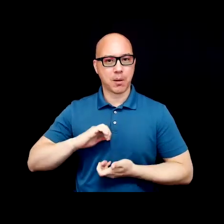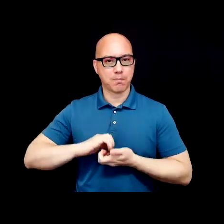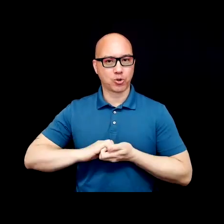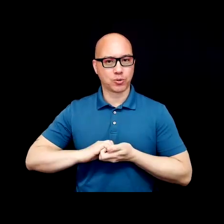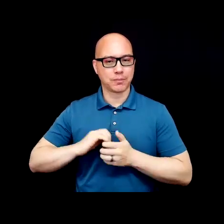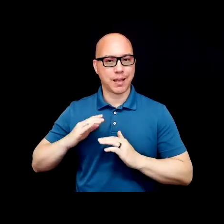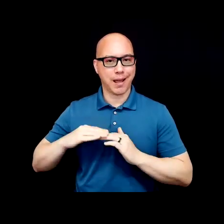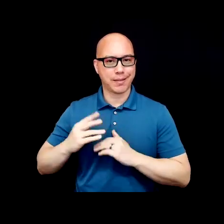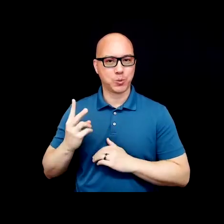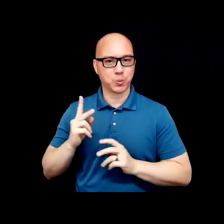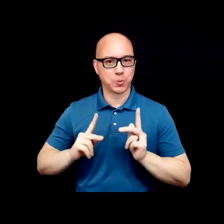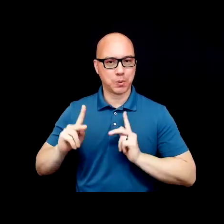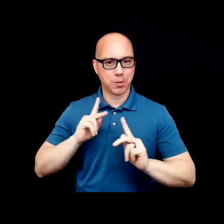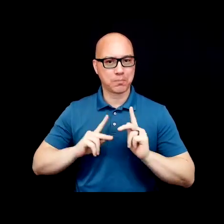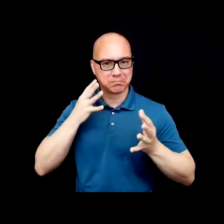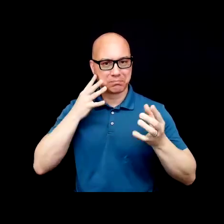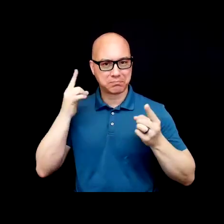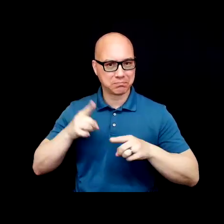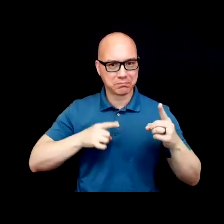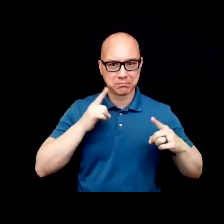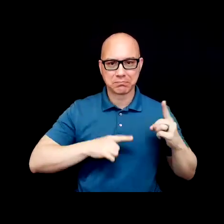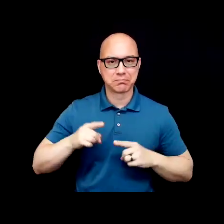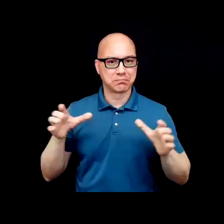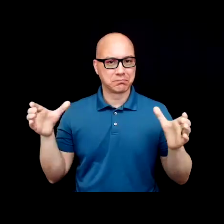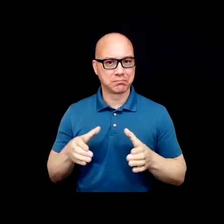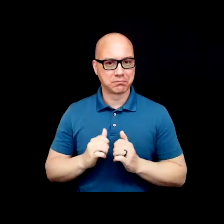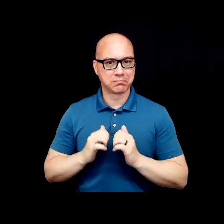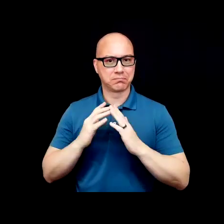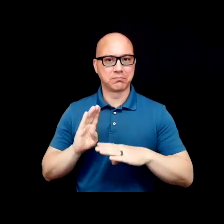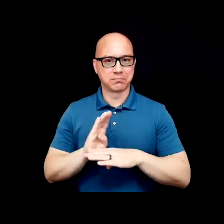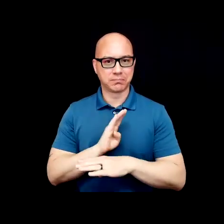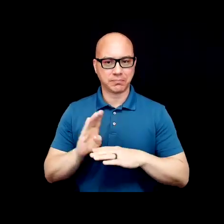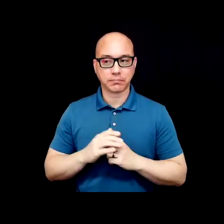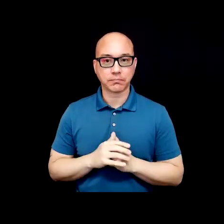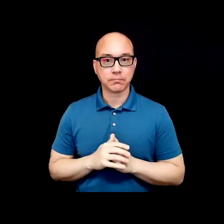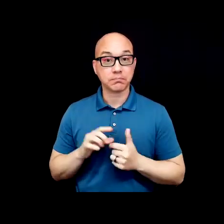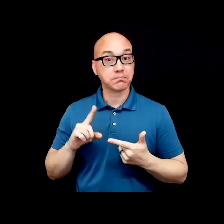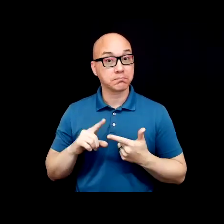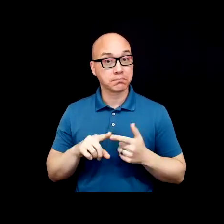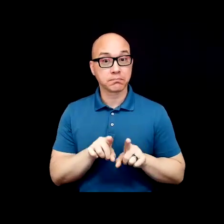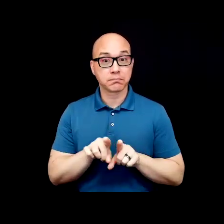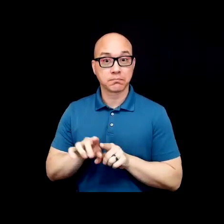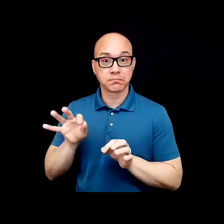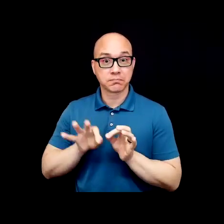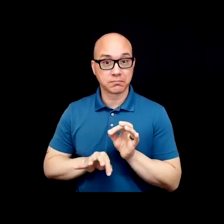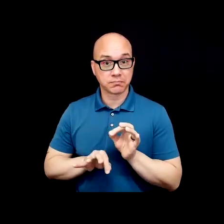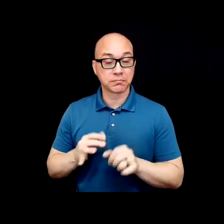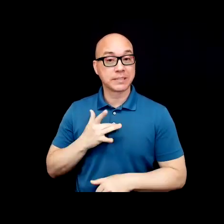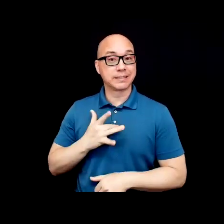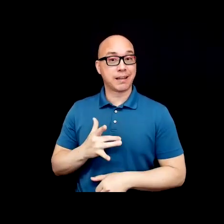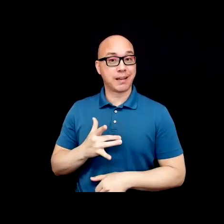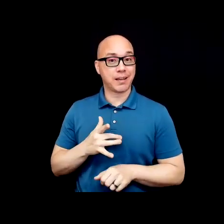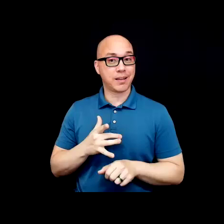come together and form a business. That's another simple form, usually requires a partnership